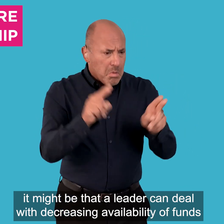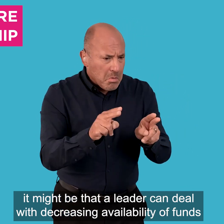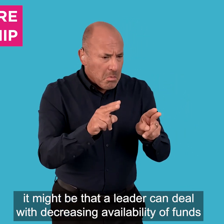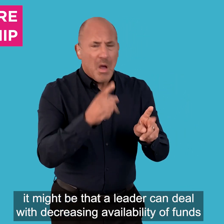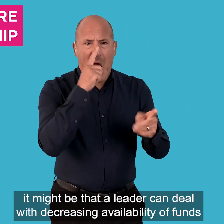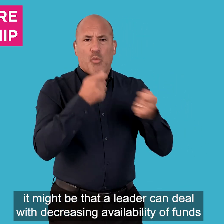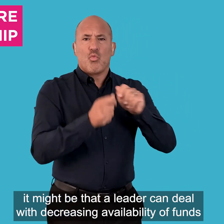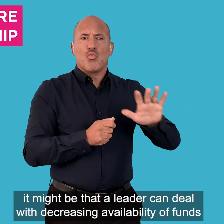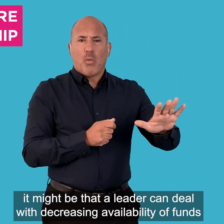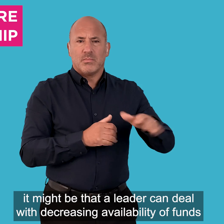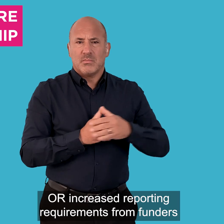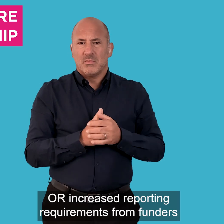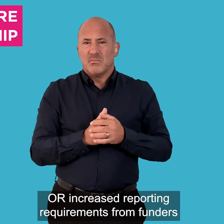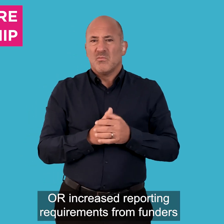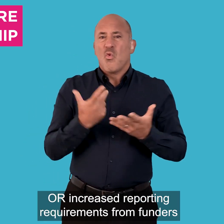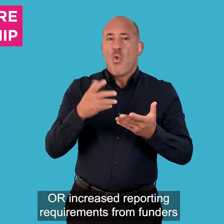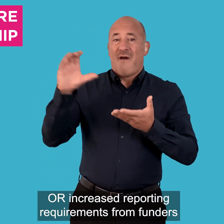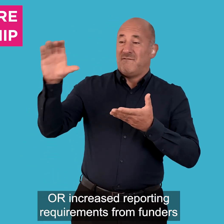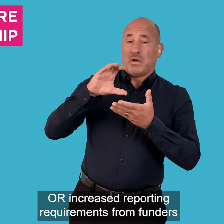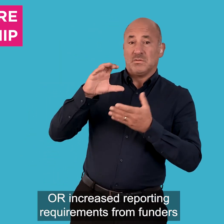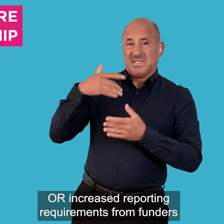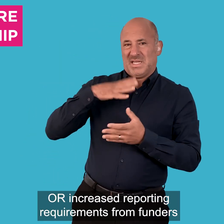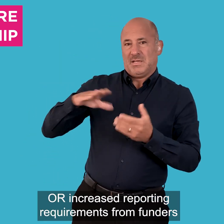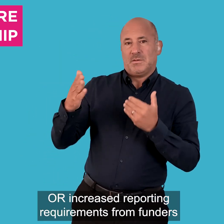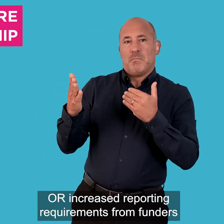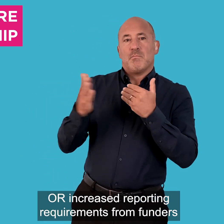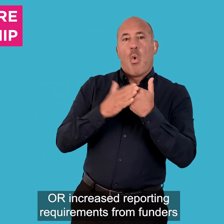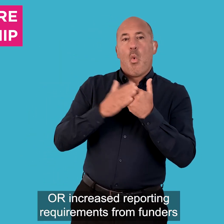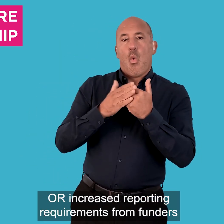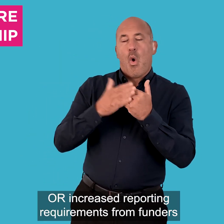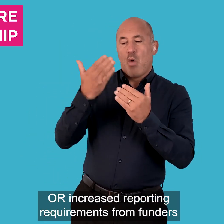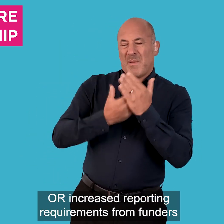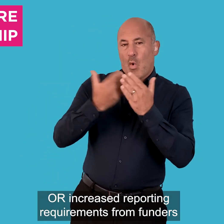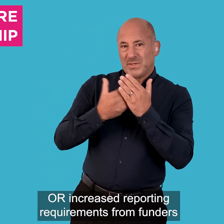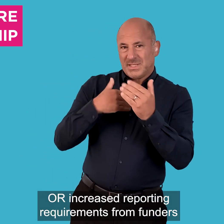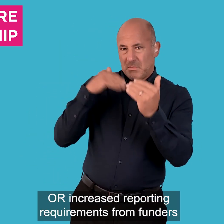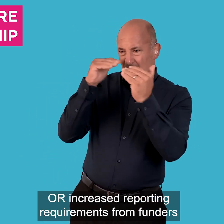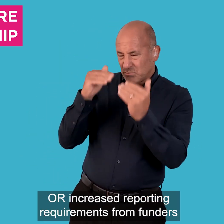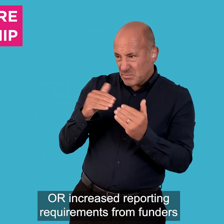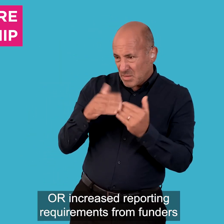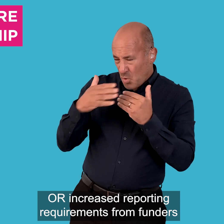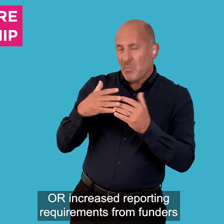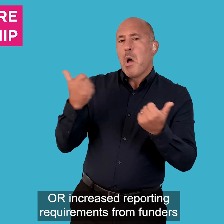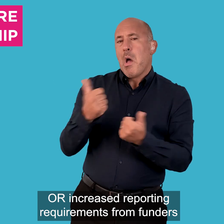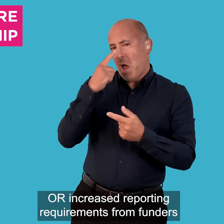of funds, or increased reporting requirements from funders,